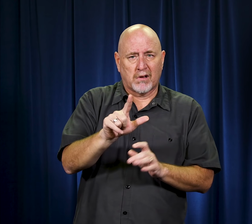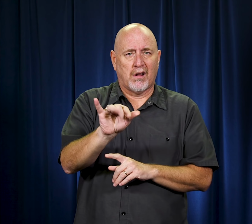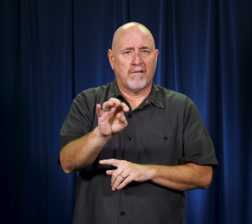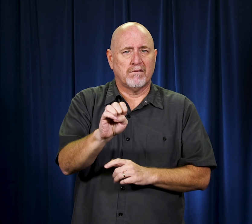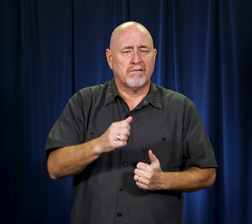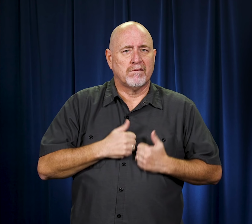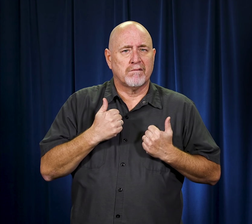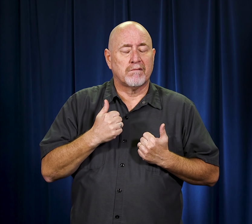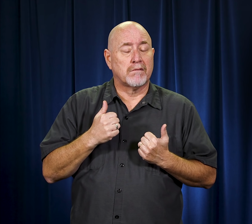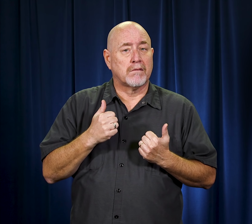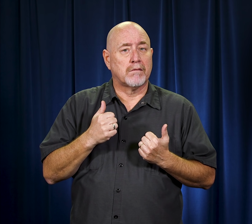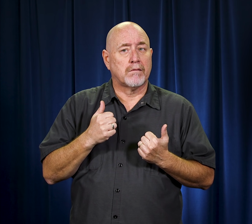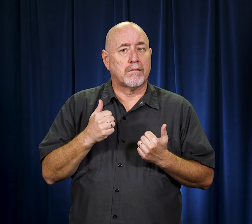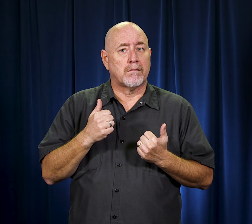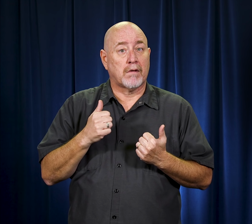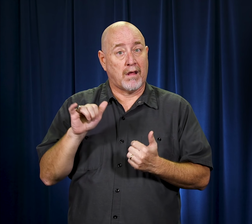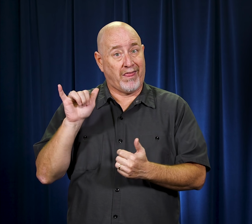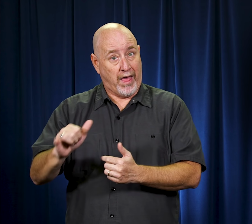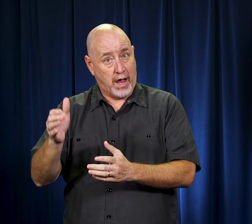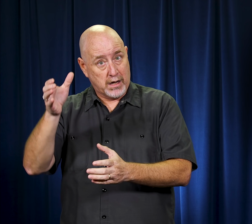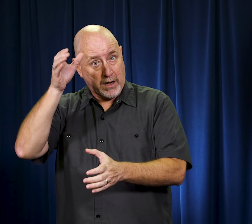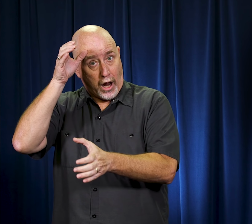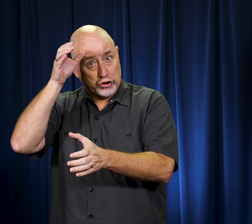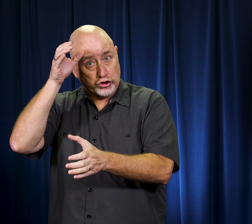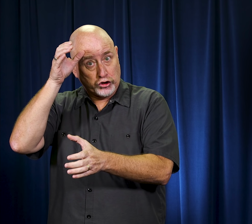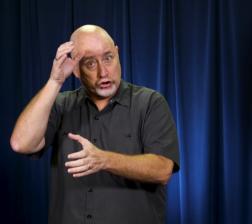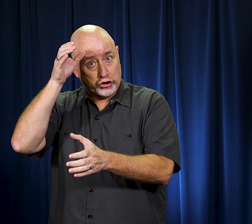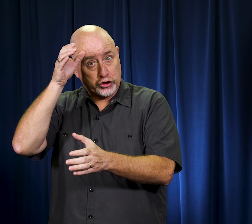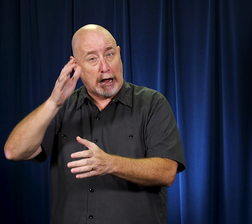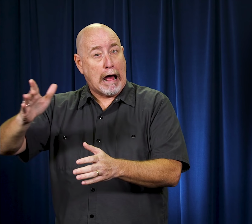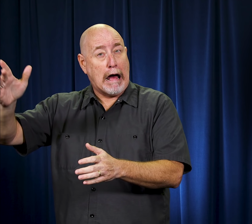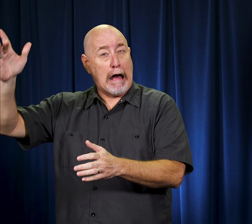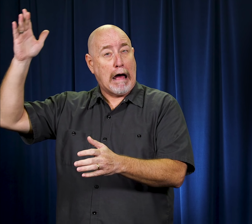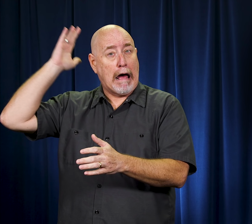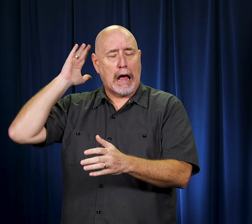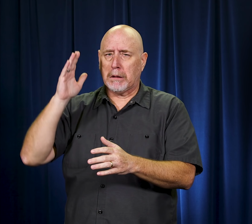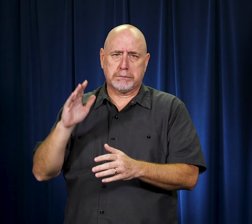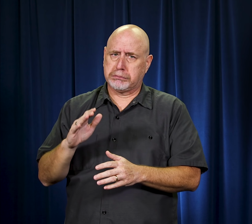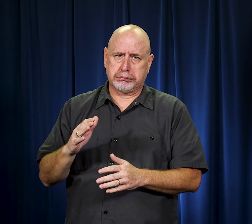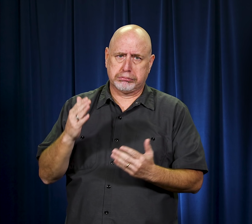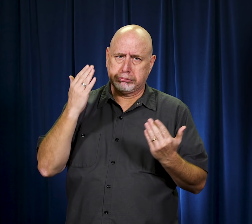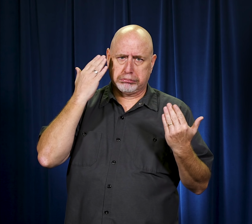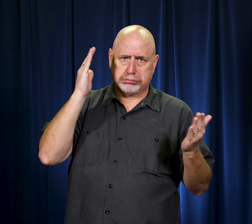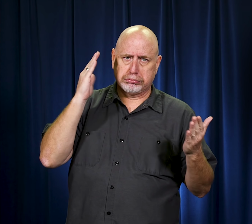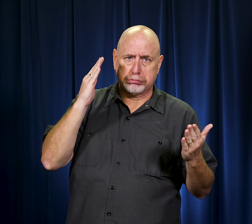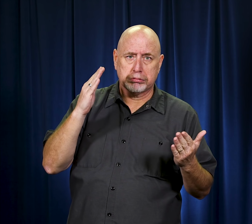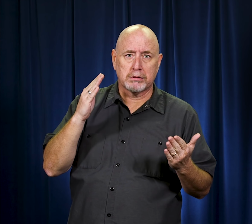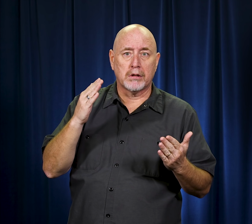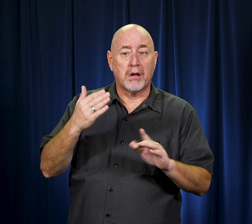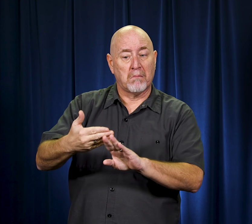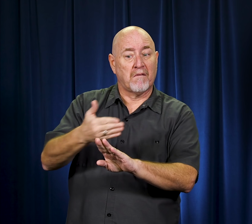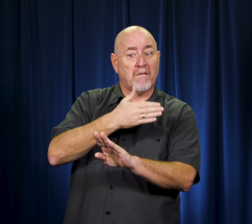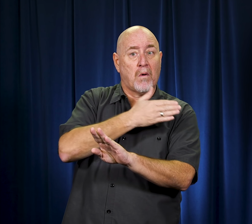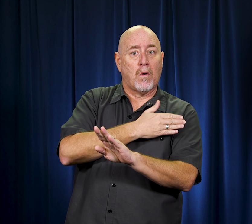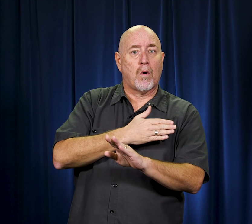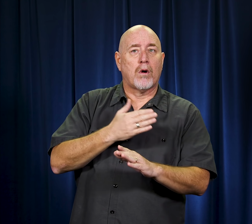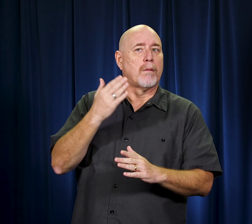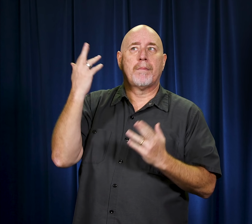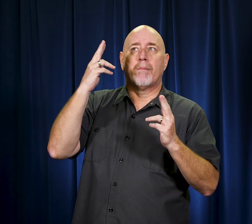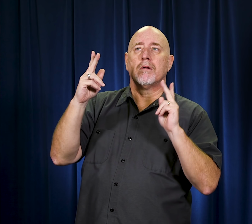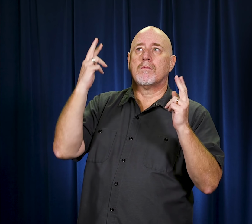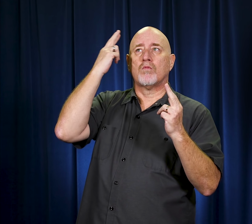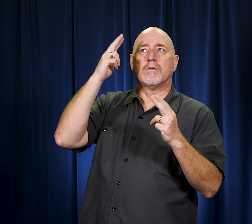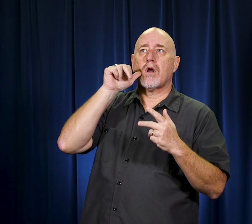life. But that knowledge was not well known in the past. In fact, in the past, ignorance of just how important